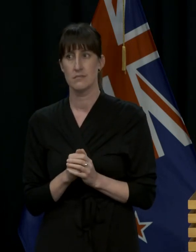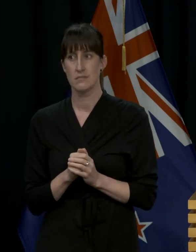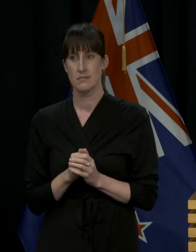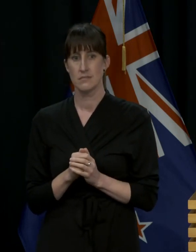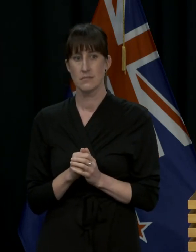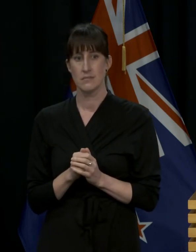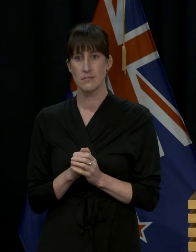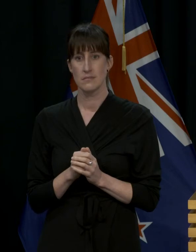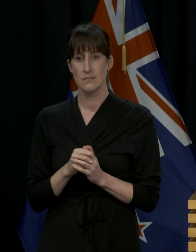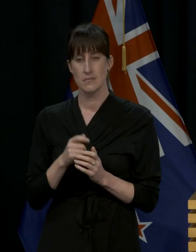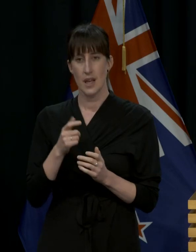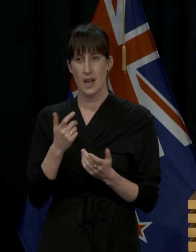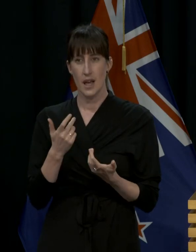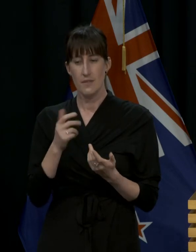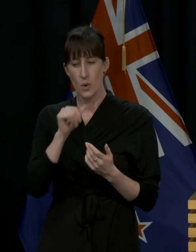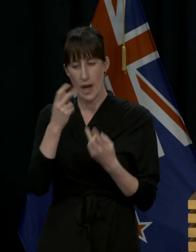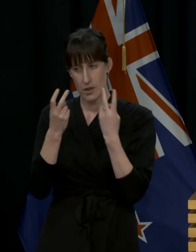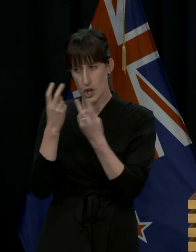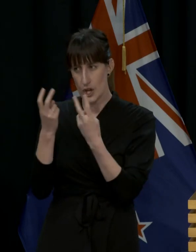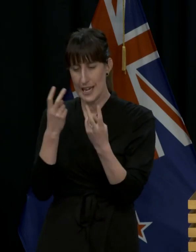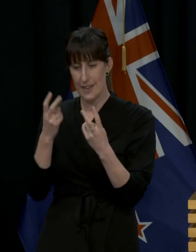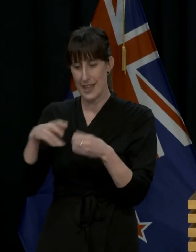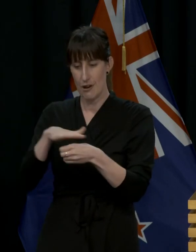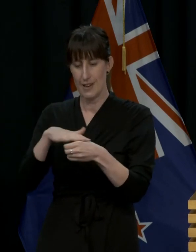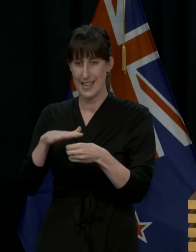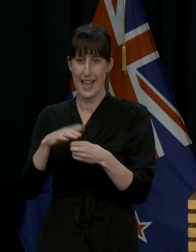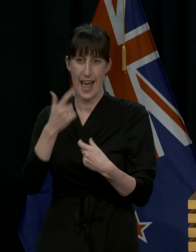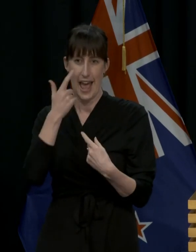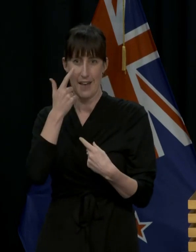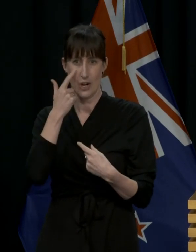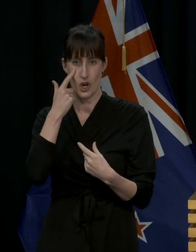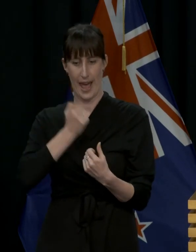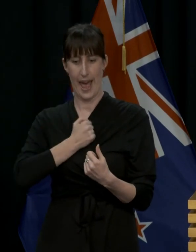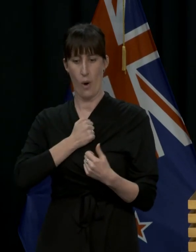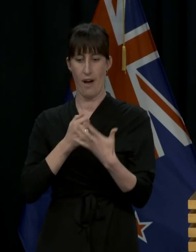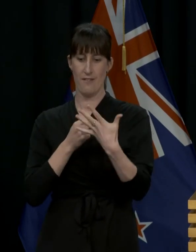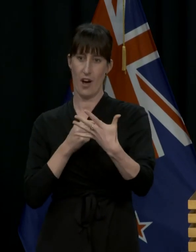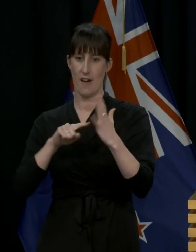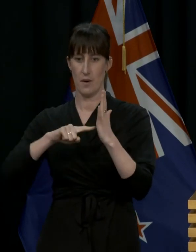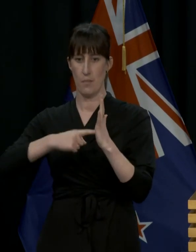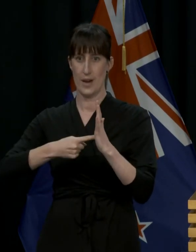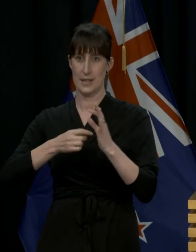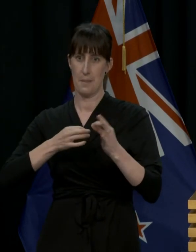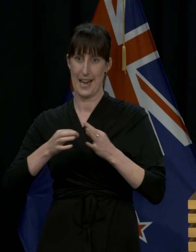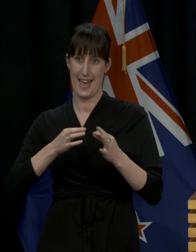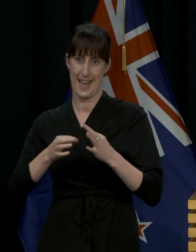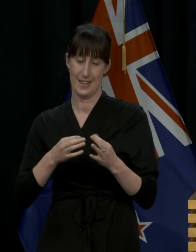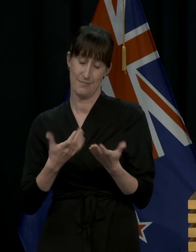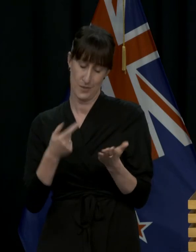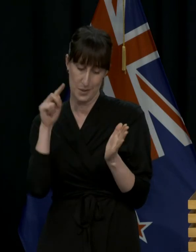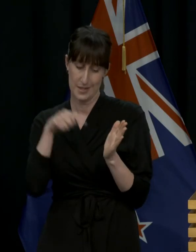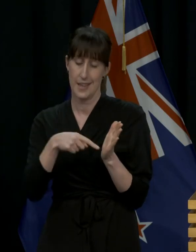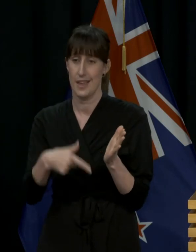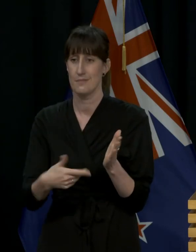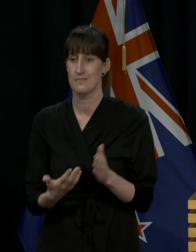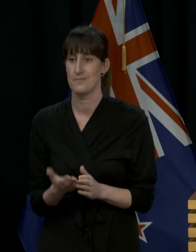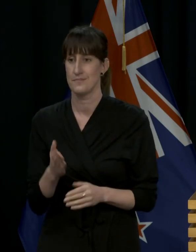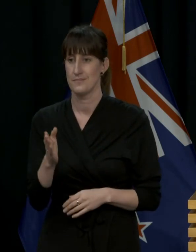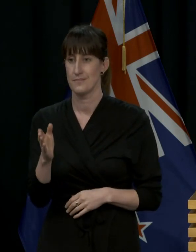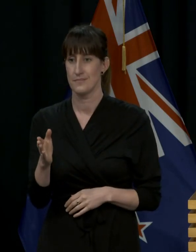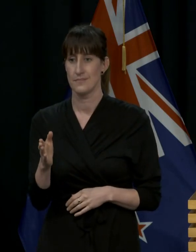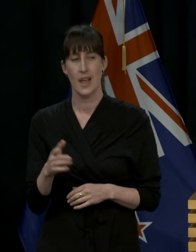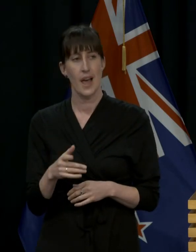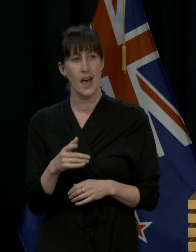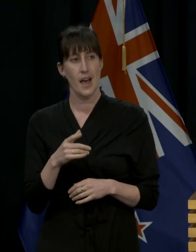looking to the areas it's likely to be focused on, you need only look at our 5-point plan for our economic recovery. Minister, are you doing enough with